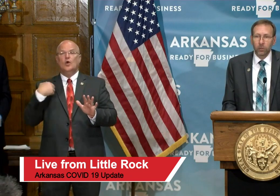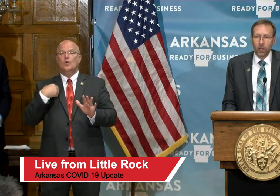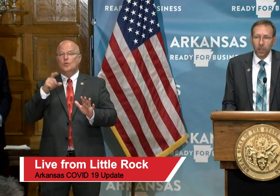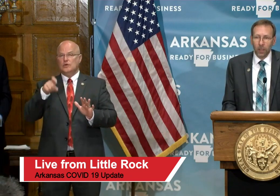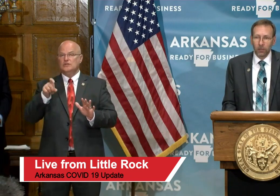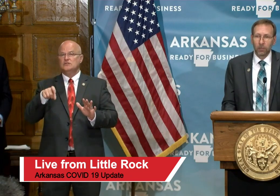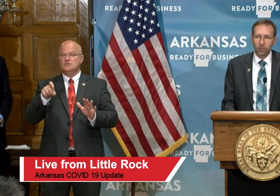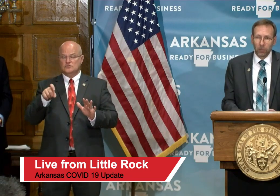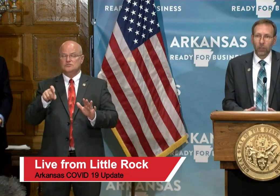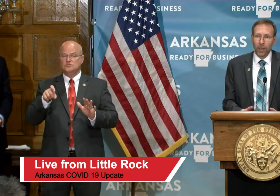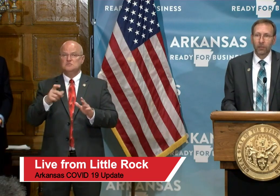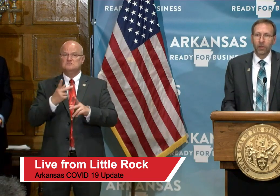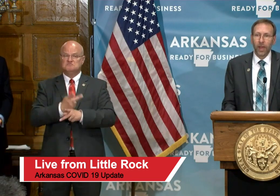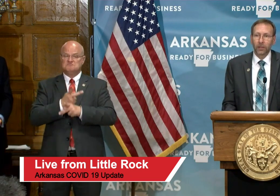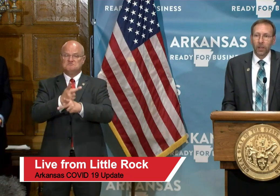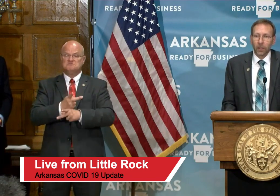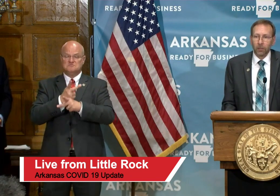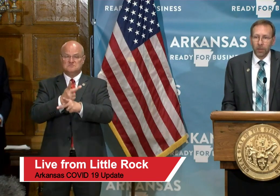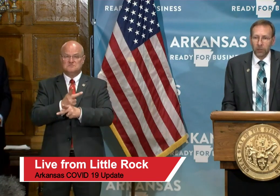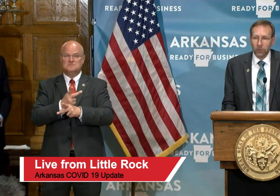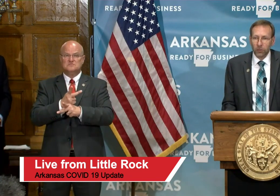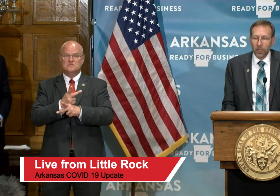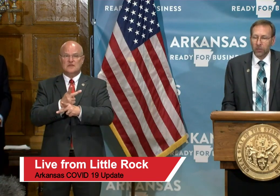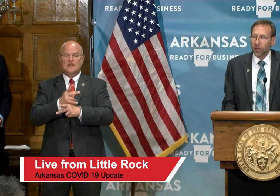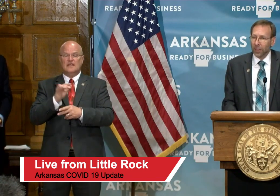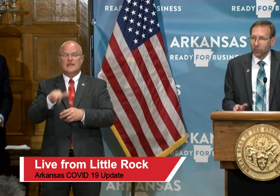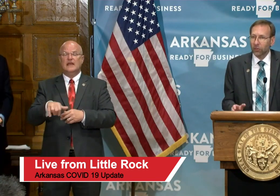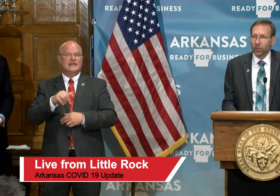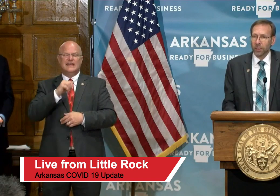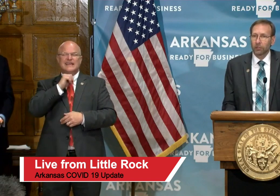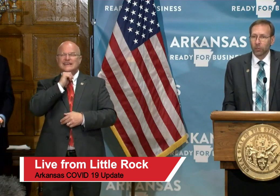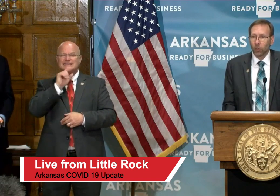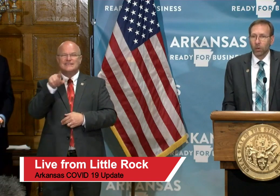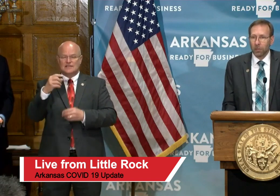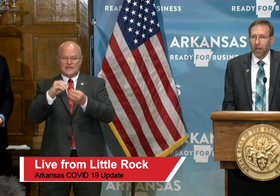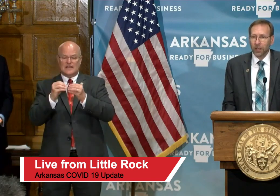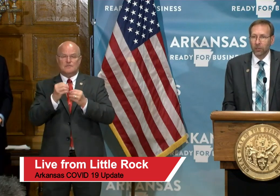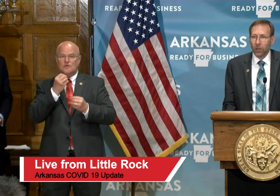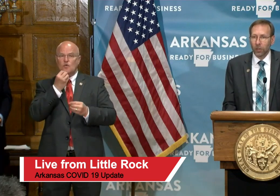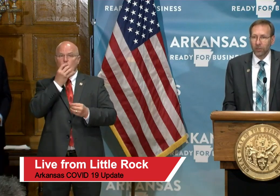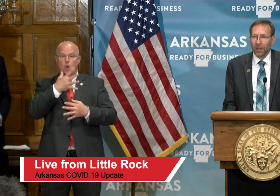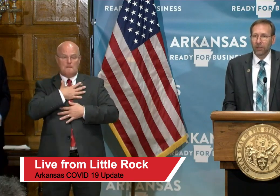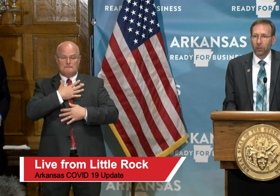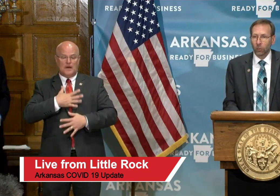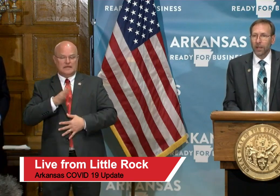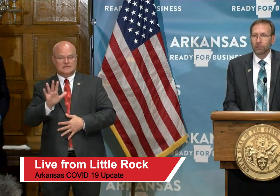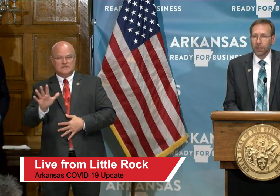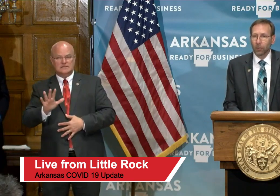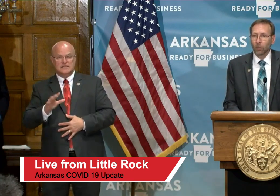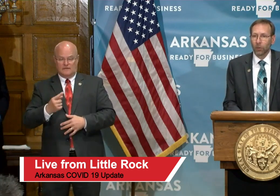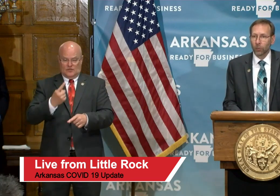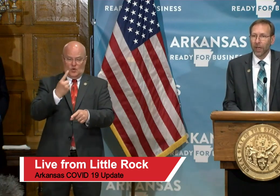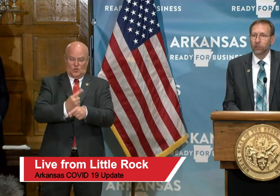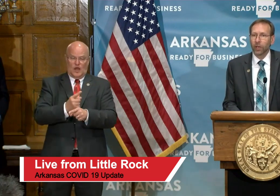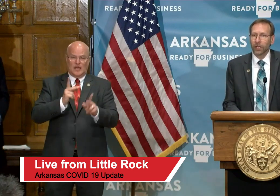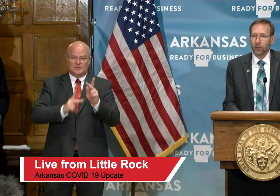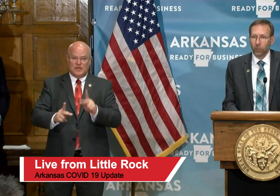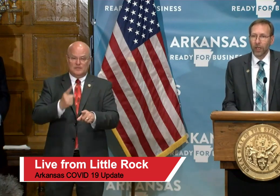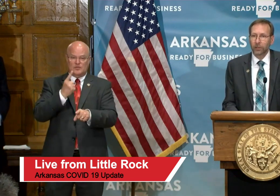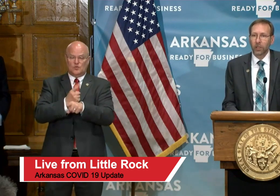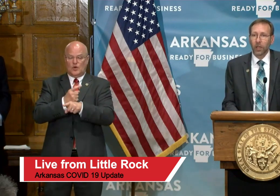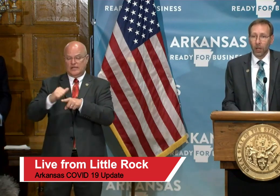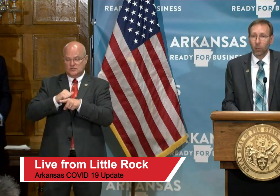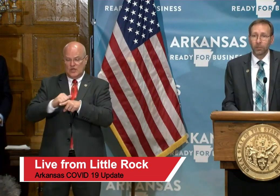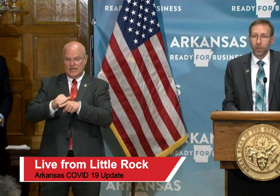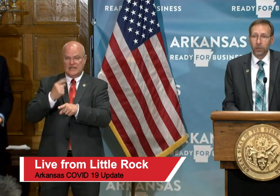we should be able to cover that. It's not just the number of warm bodies, though. It's having the right people with the right training